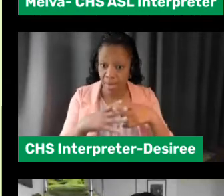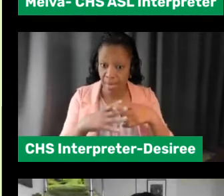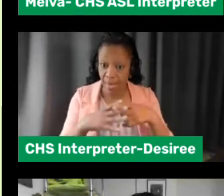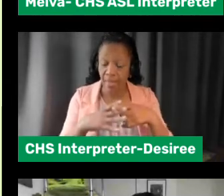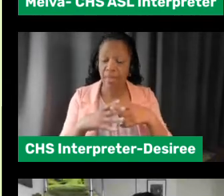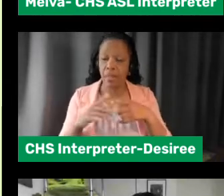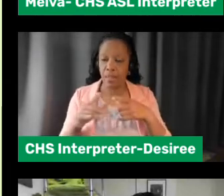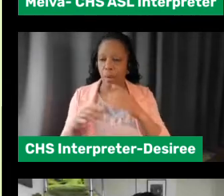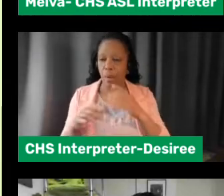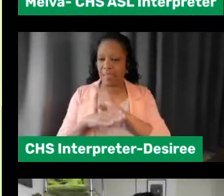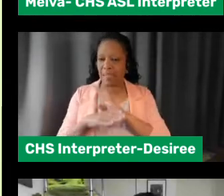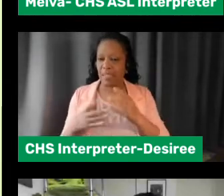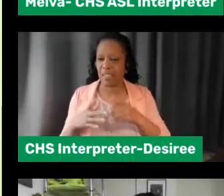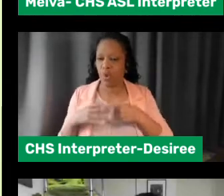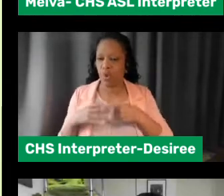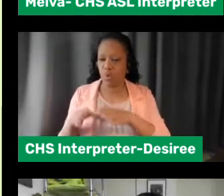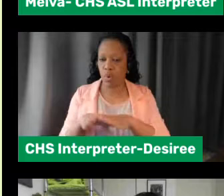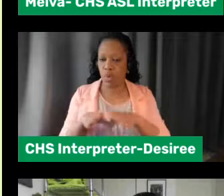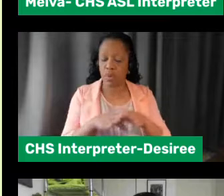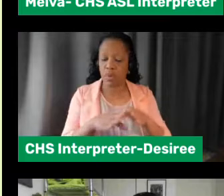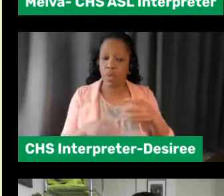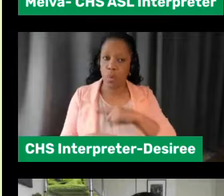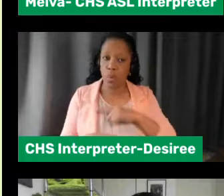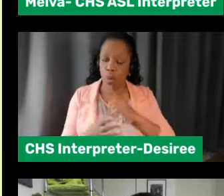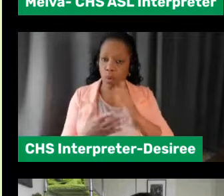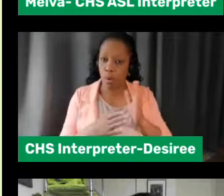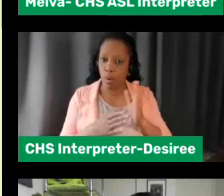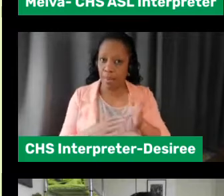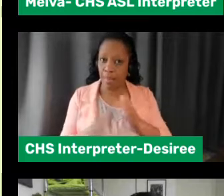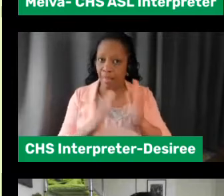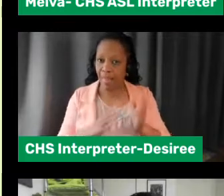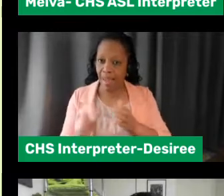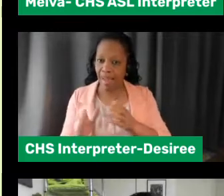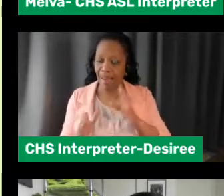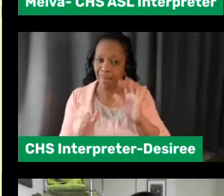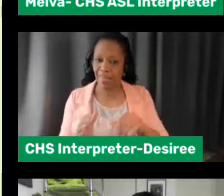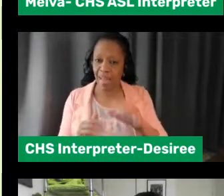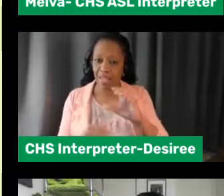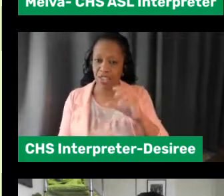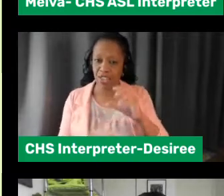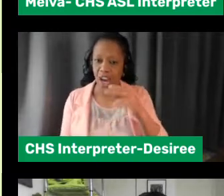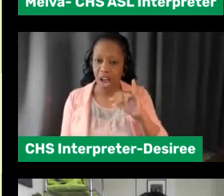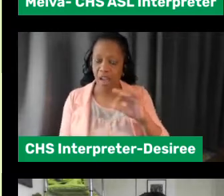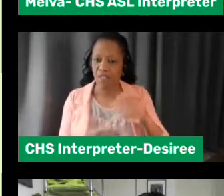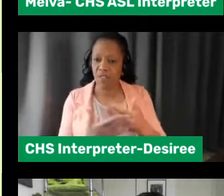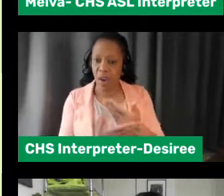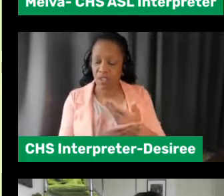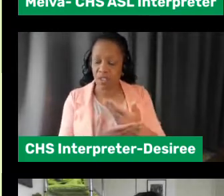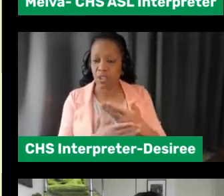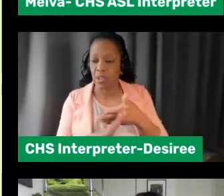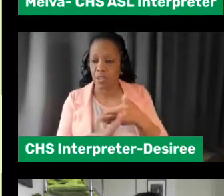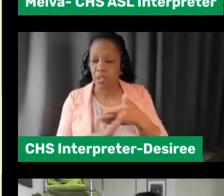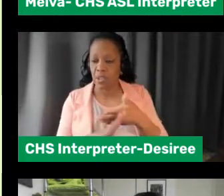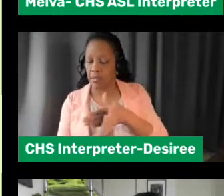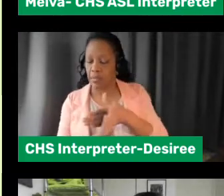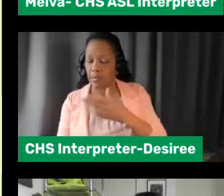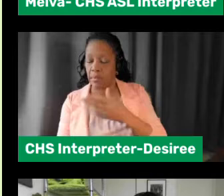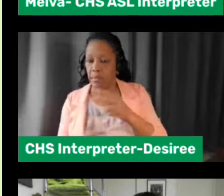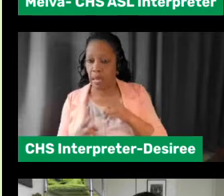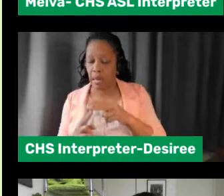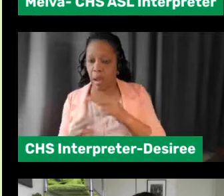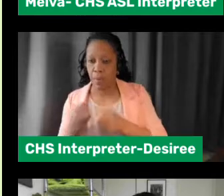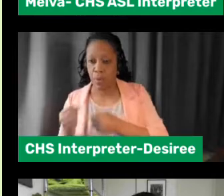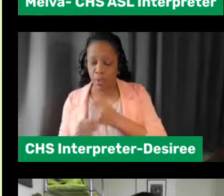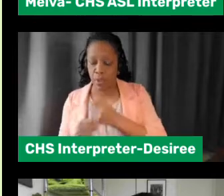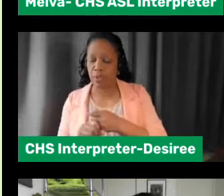planning ChiFresh for about a year and a half before that to build a worker cooperative that was co-owned by formerly incarcerated and primarily